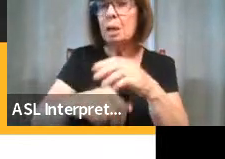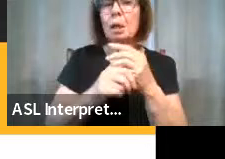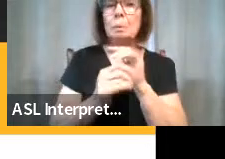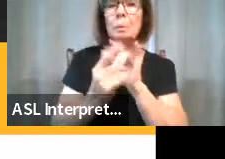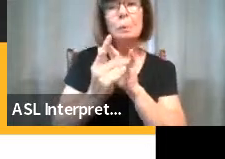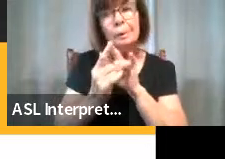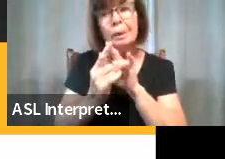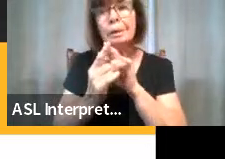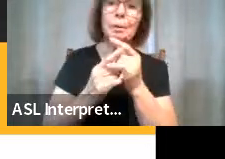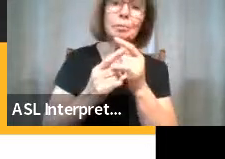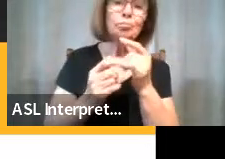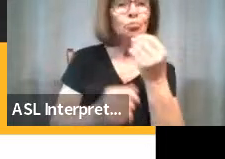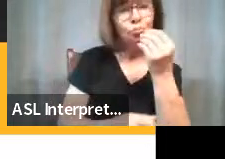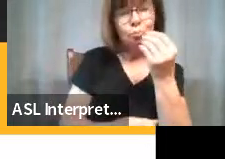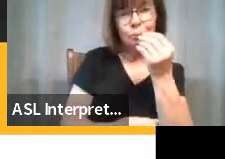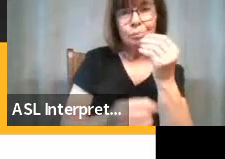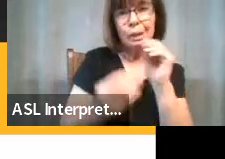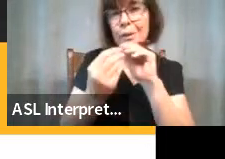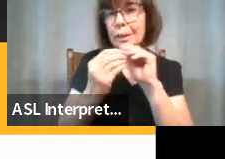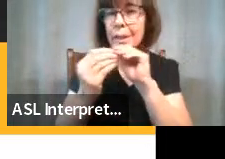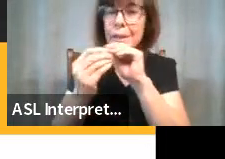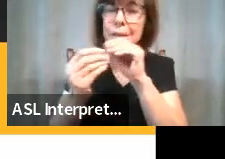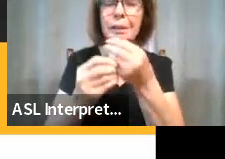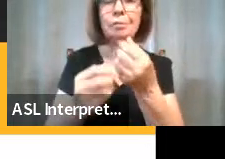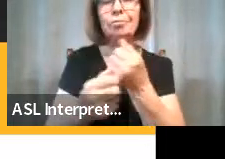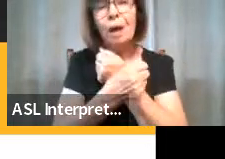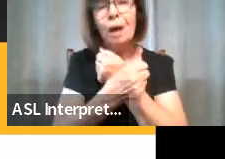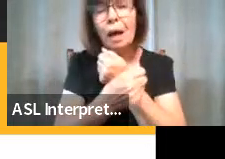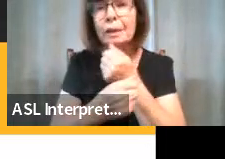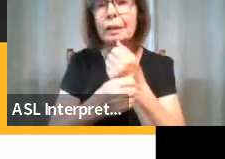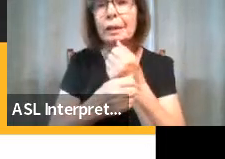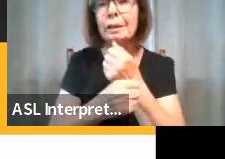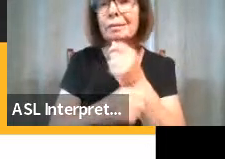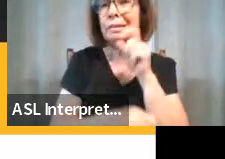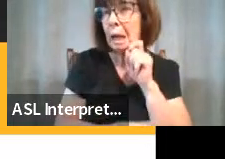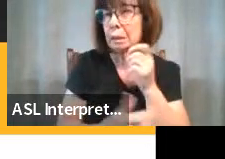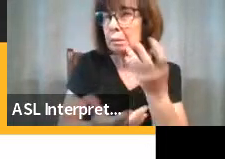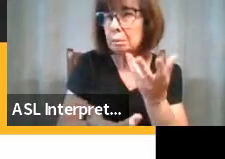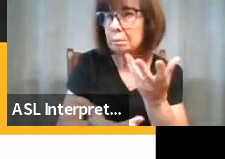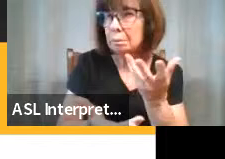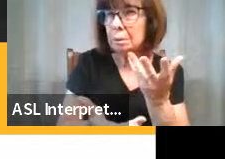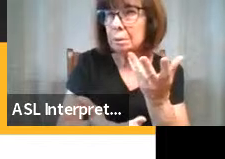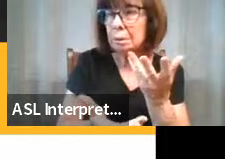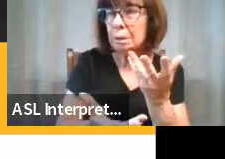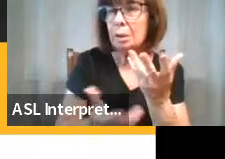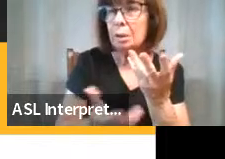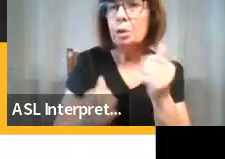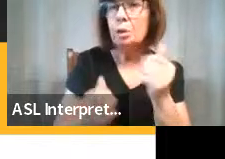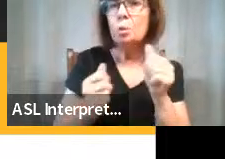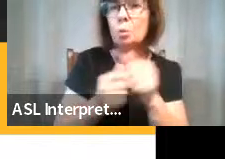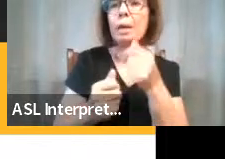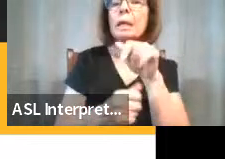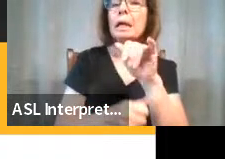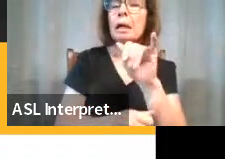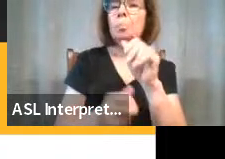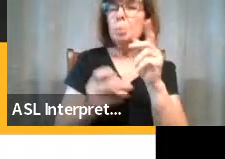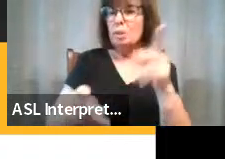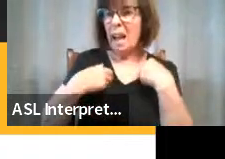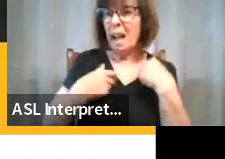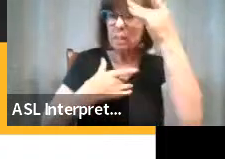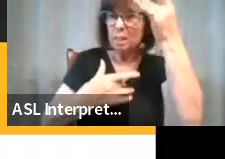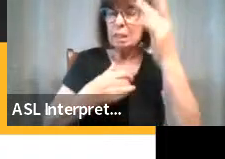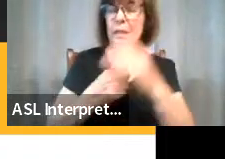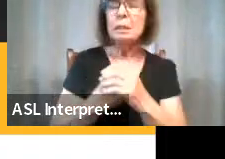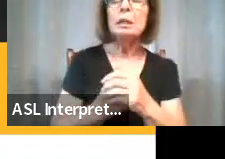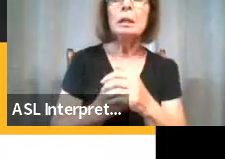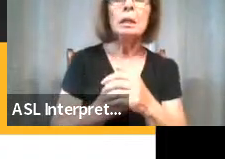kissing, hugging, sex with an infected person, sharing unwashed bedding, towels, and clothing with an